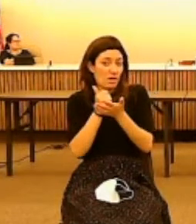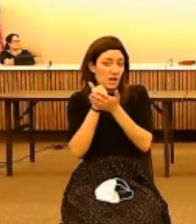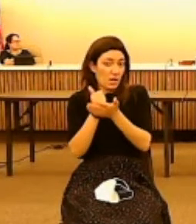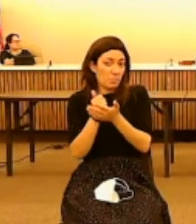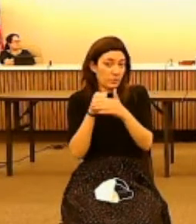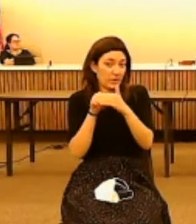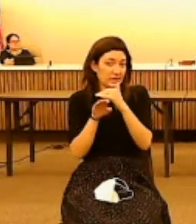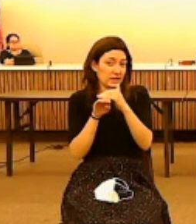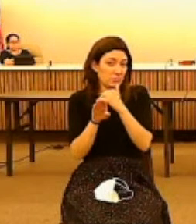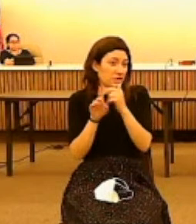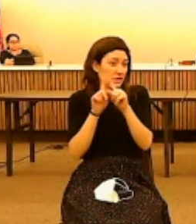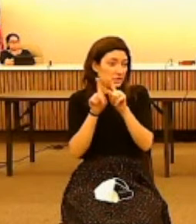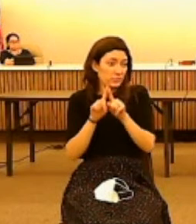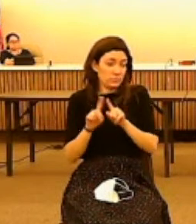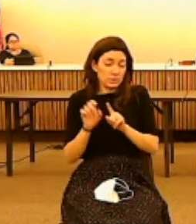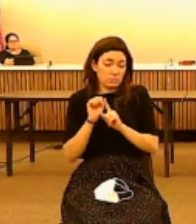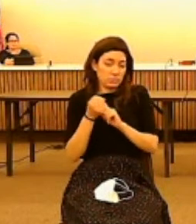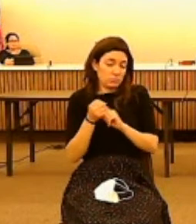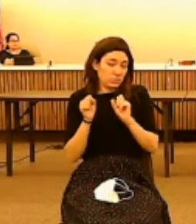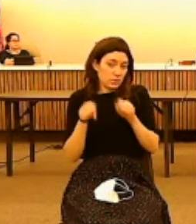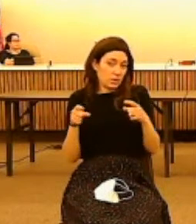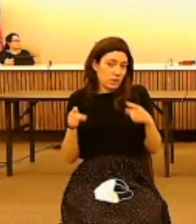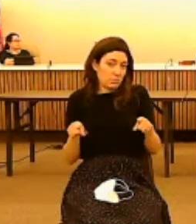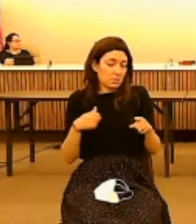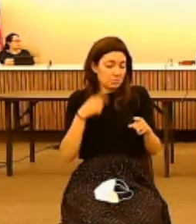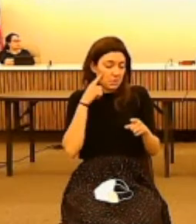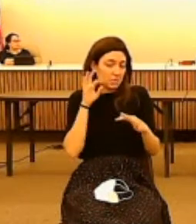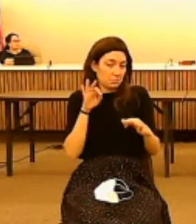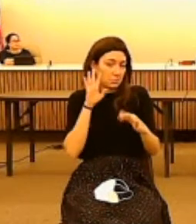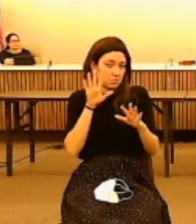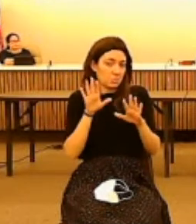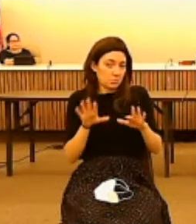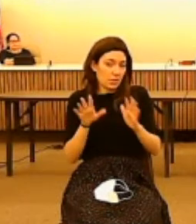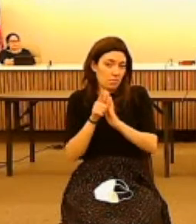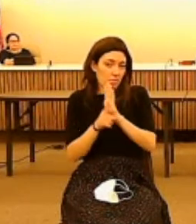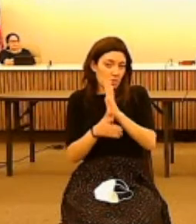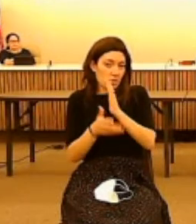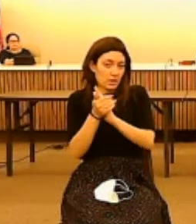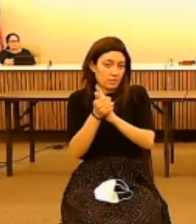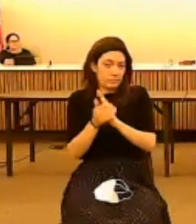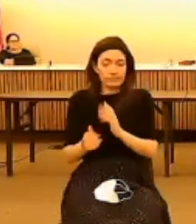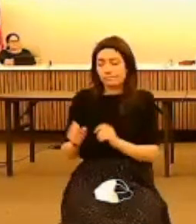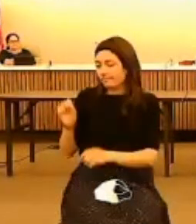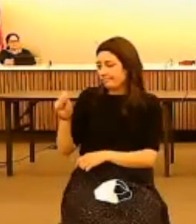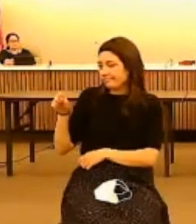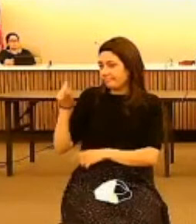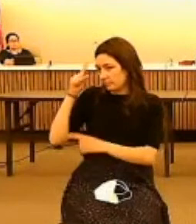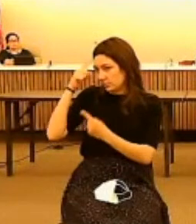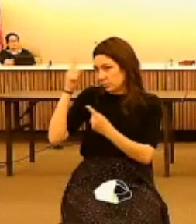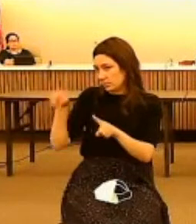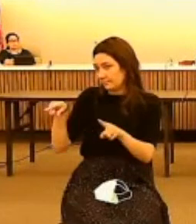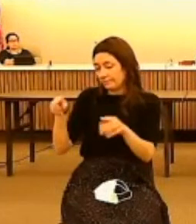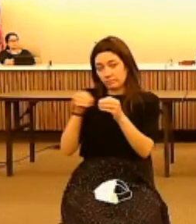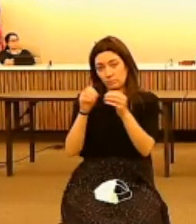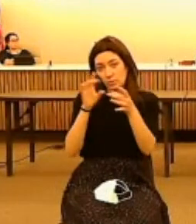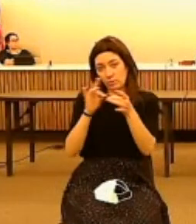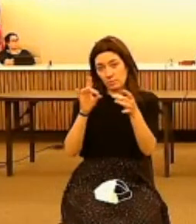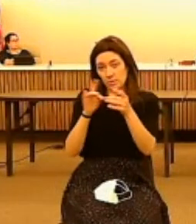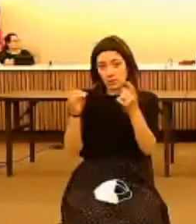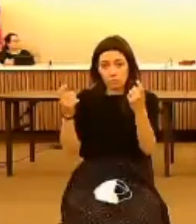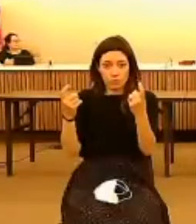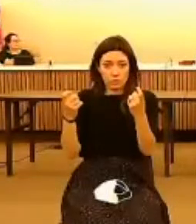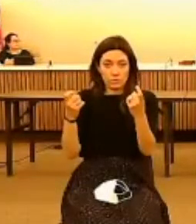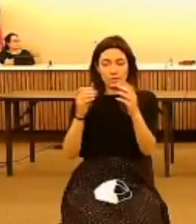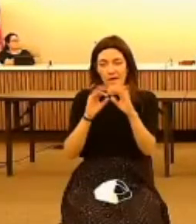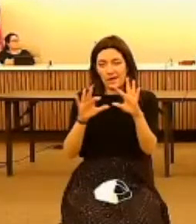number of different circumstances that could occur. Agreed. Any further questions? And obviously, this is just